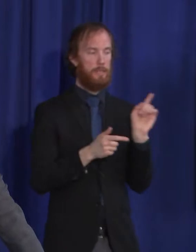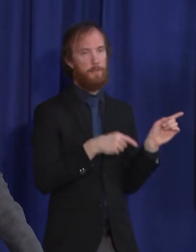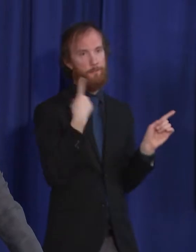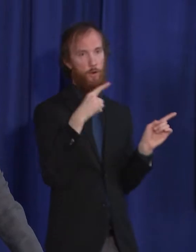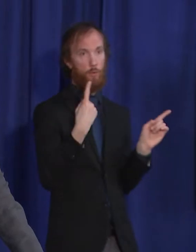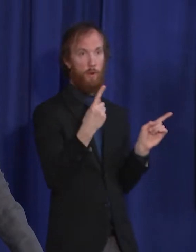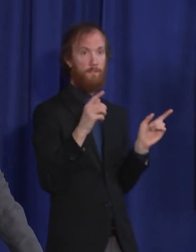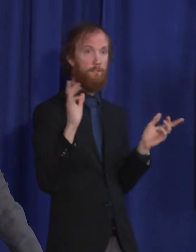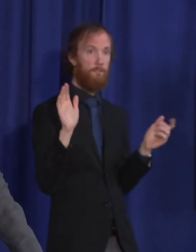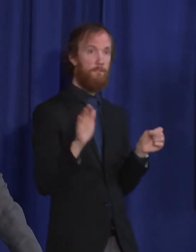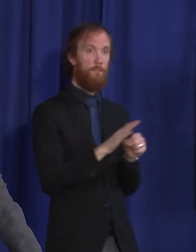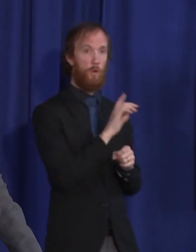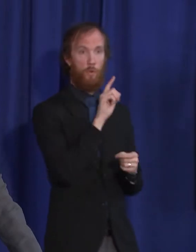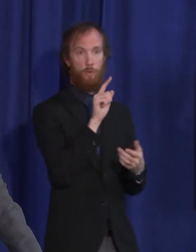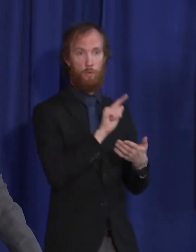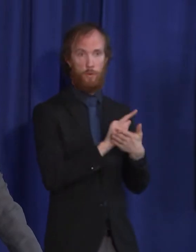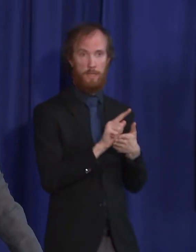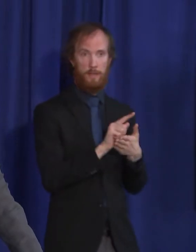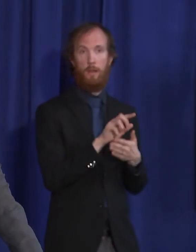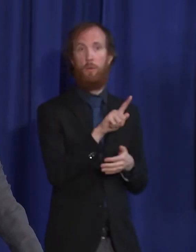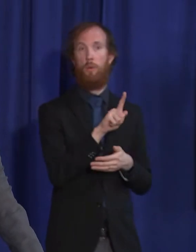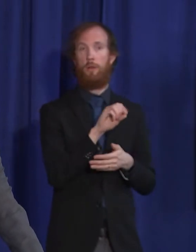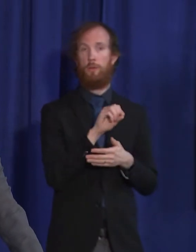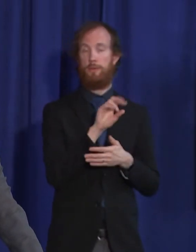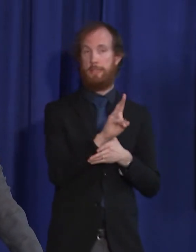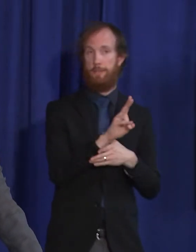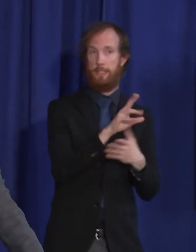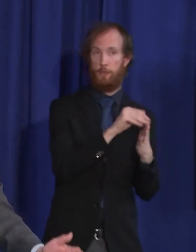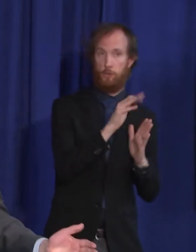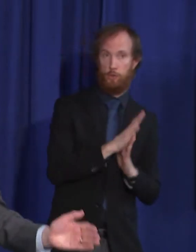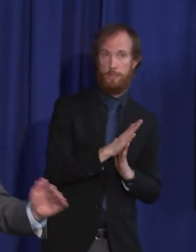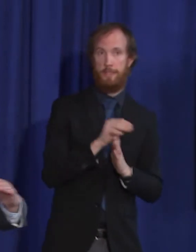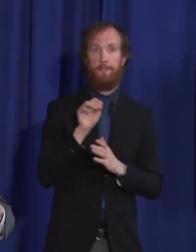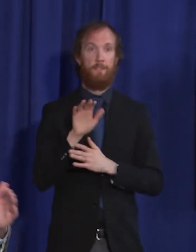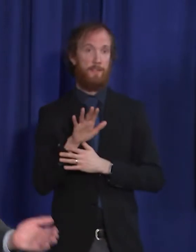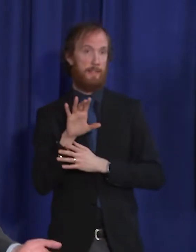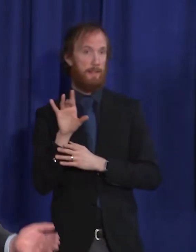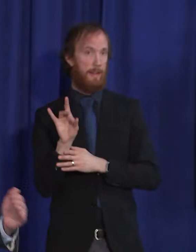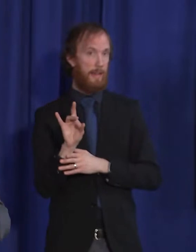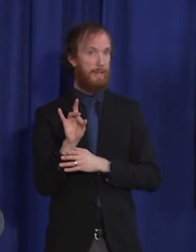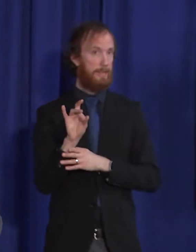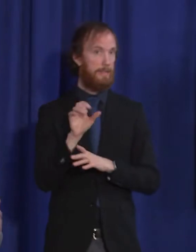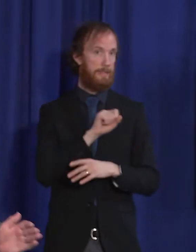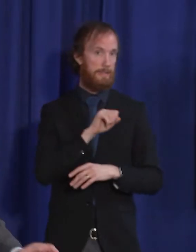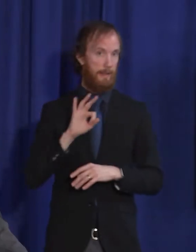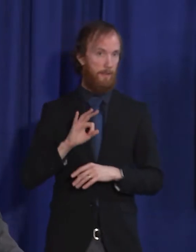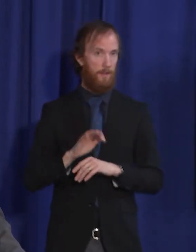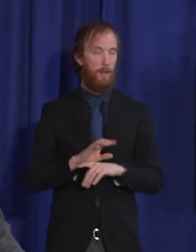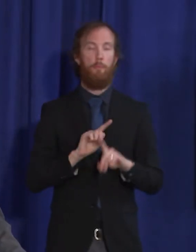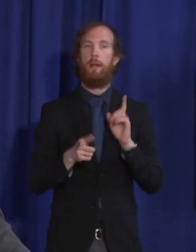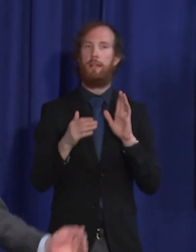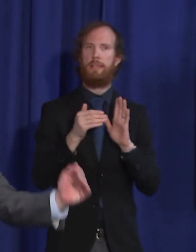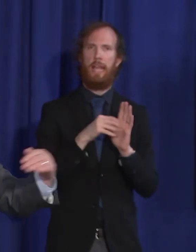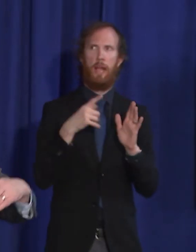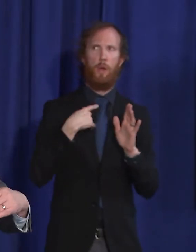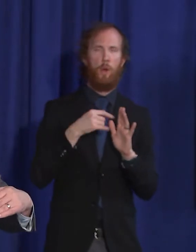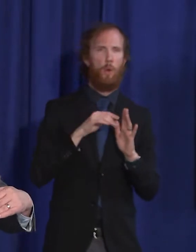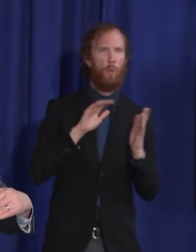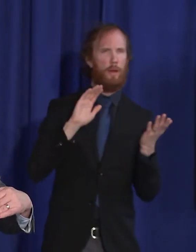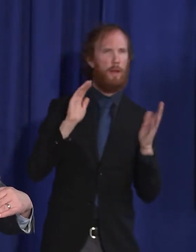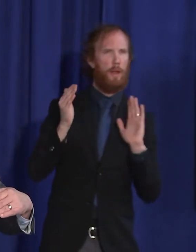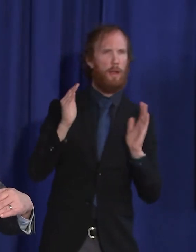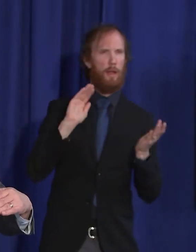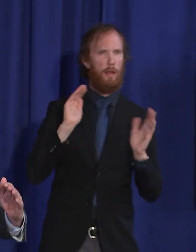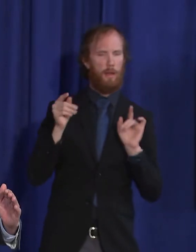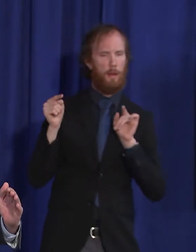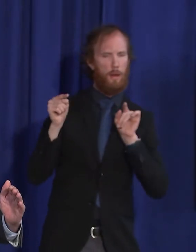district. 107 cases and 58 staff cases. Keep in mind, we always follow the city. So we tend to go lower as the